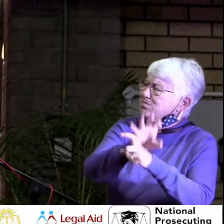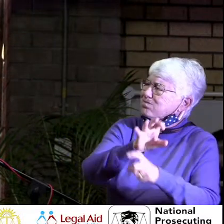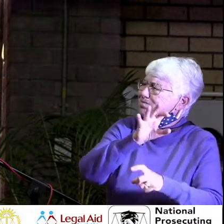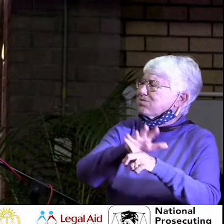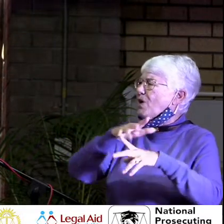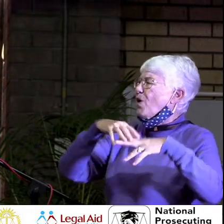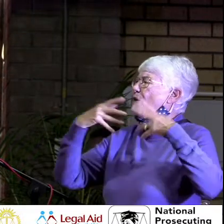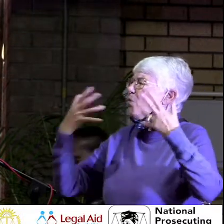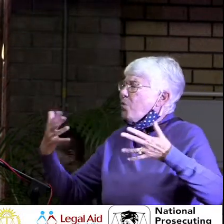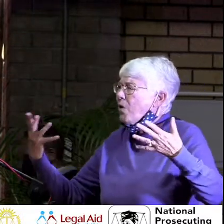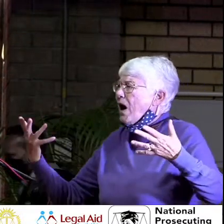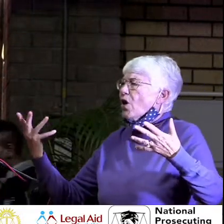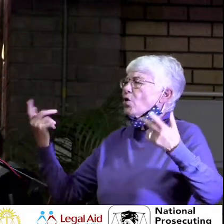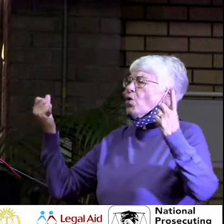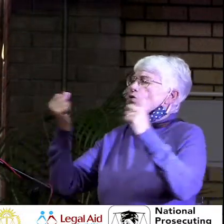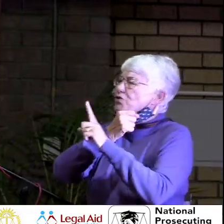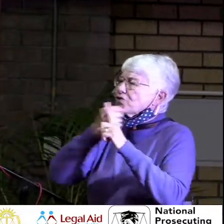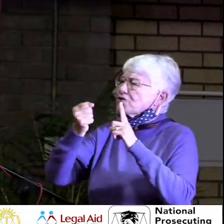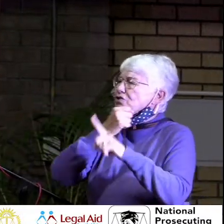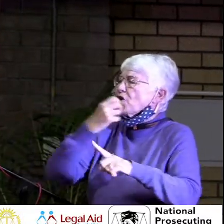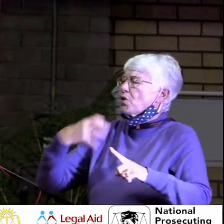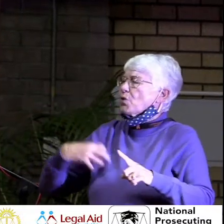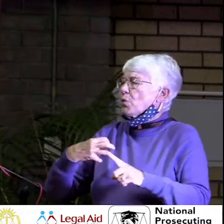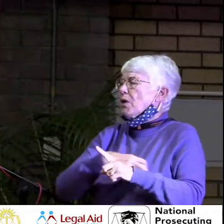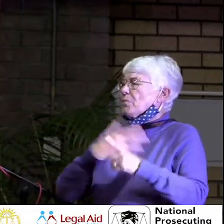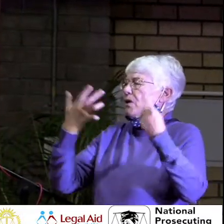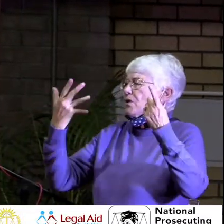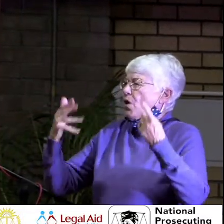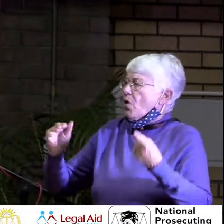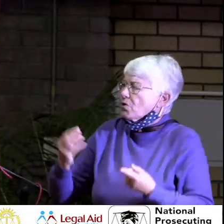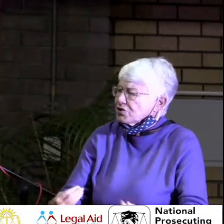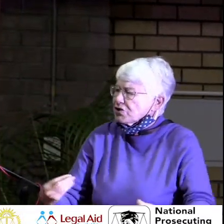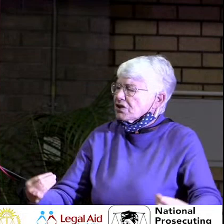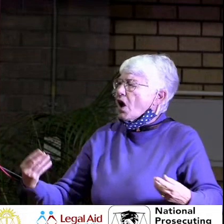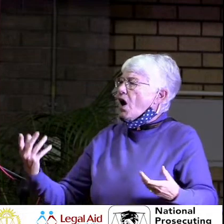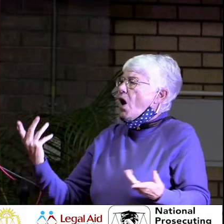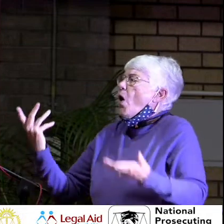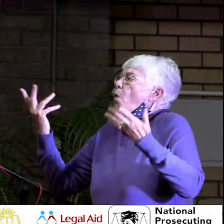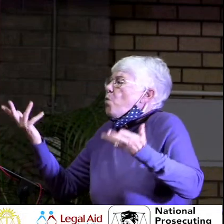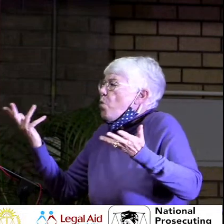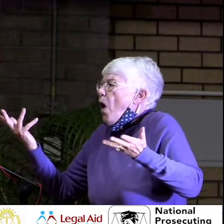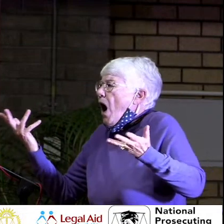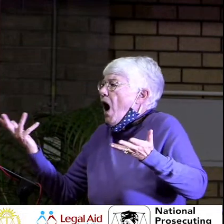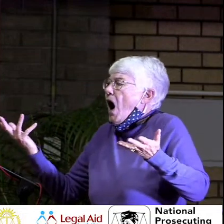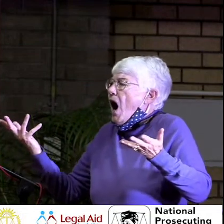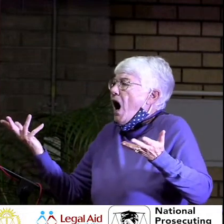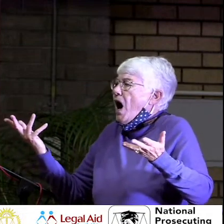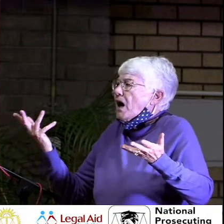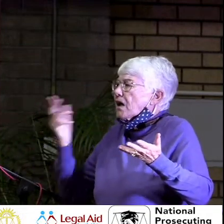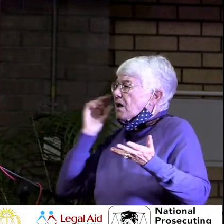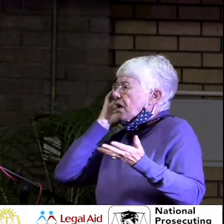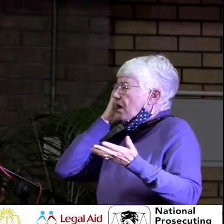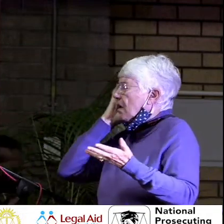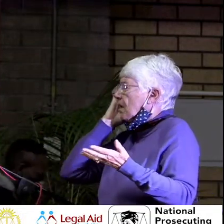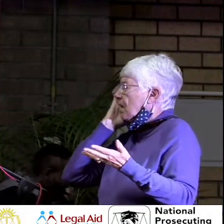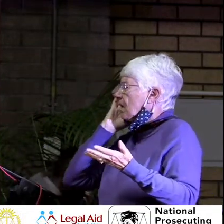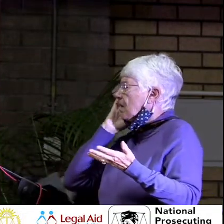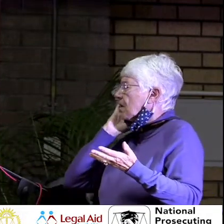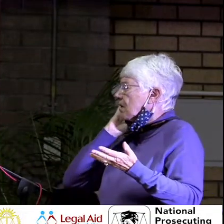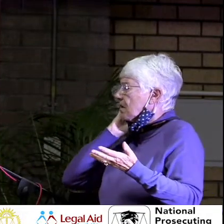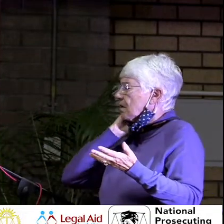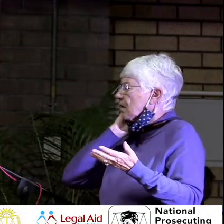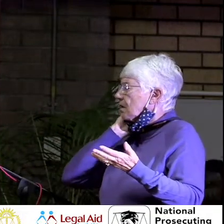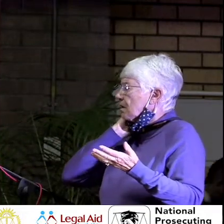it? We are partners in all this that we are going through. You cannot say, now that he is there, we are free. And we know very well